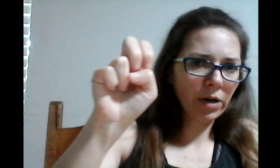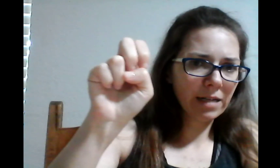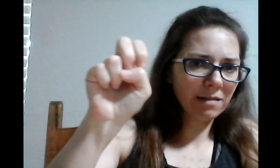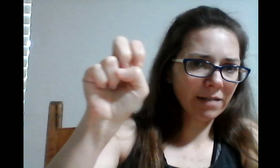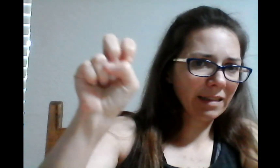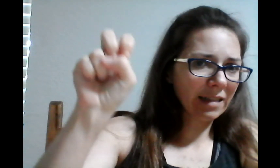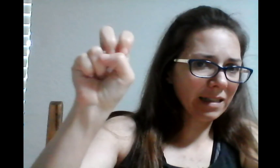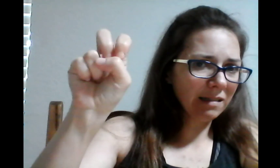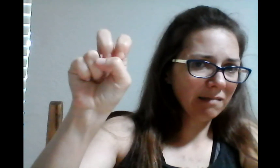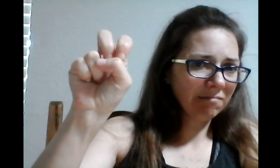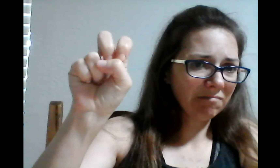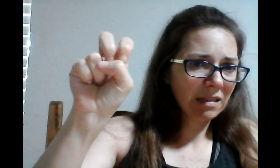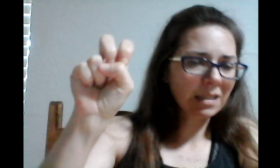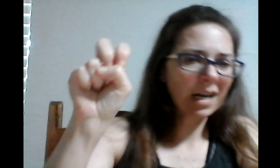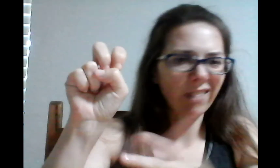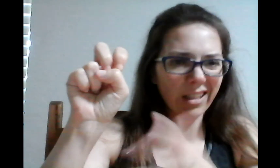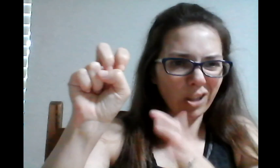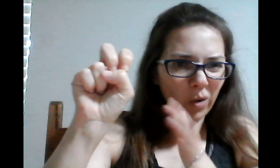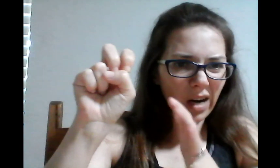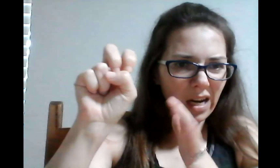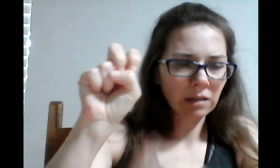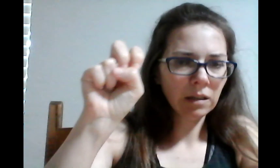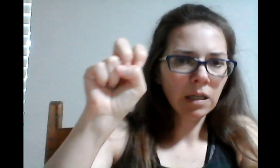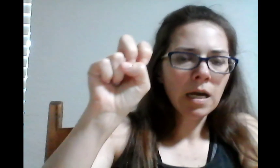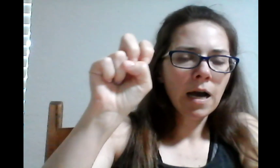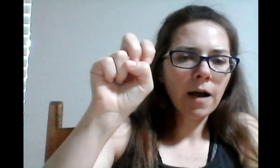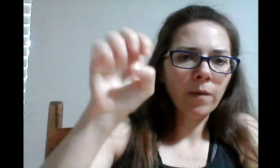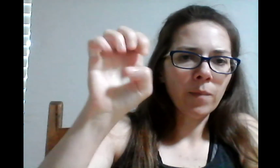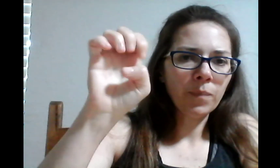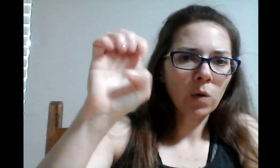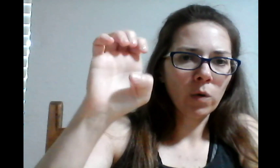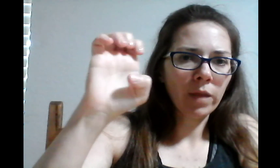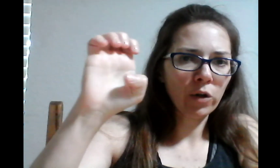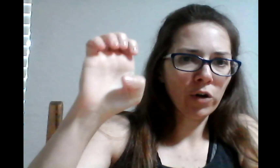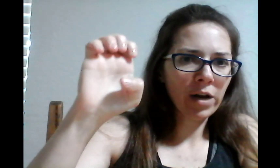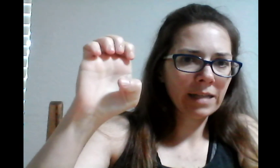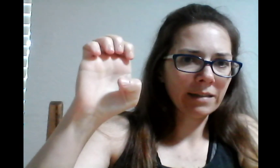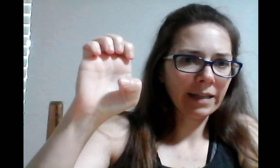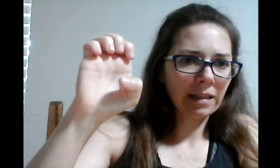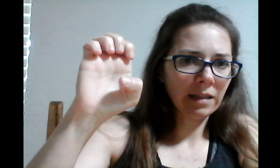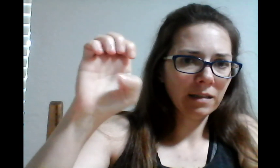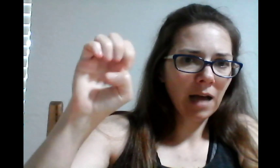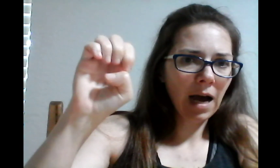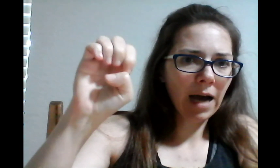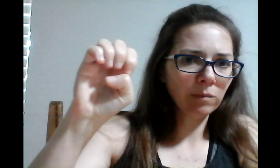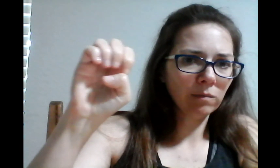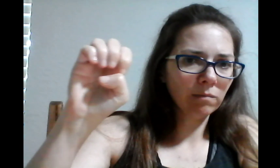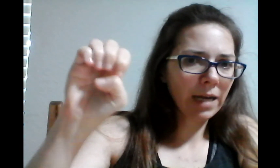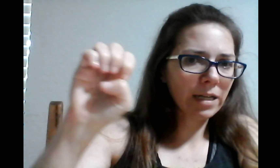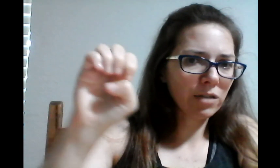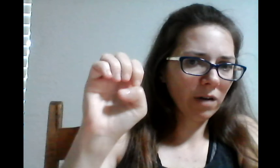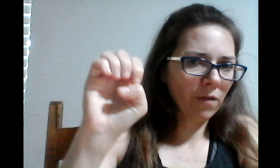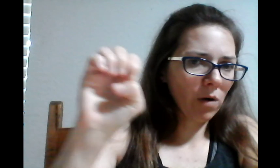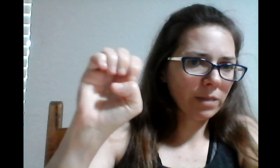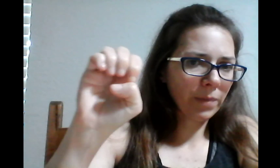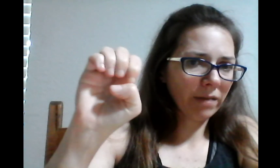E's like this. It's kind of like shorthand. Or they do their E's like this. My E's have always been like